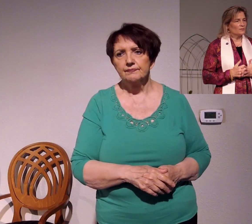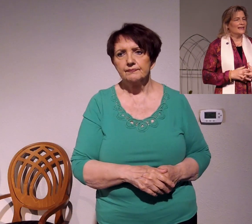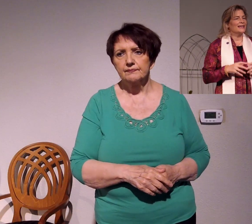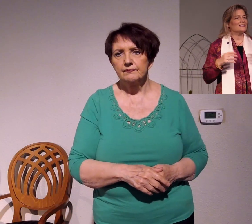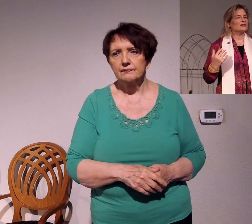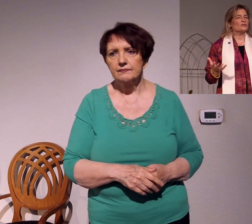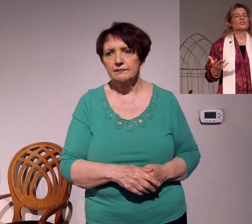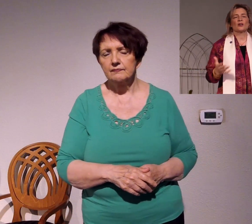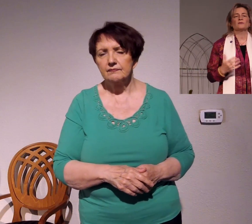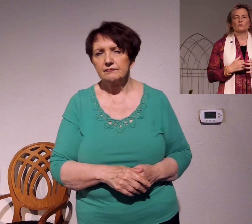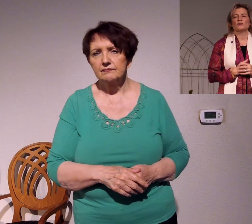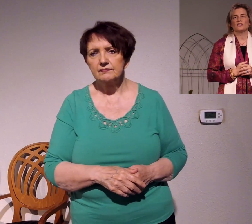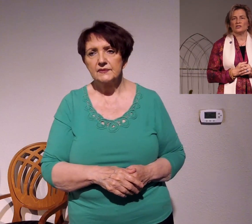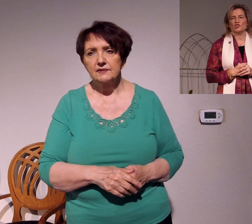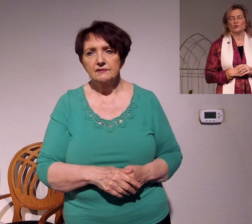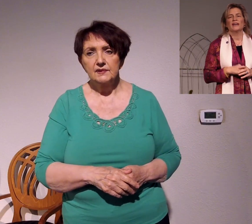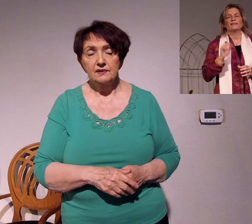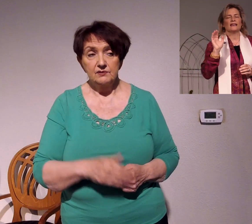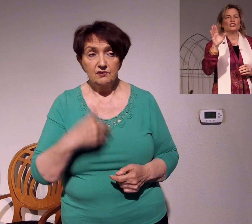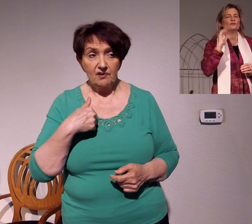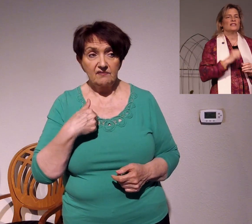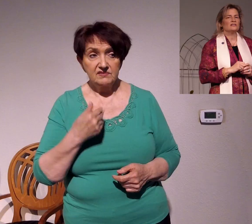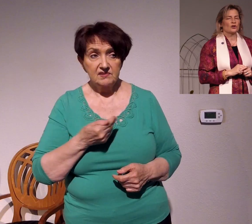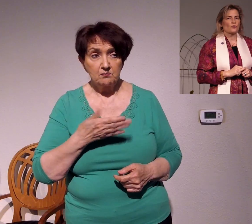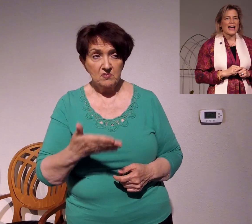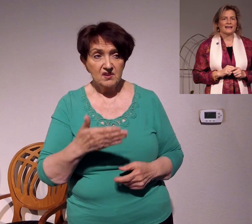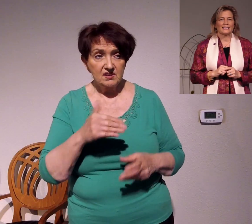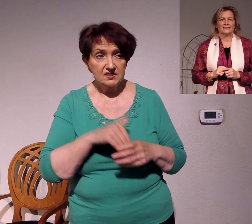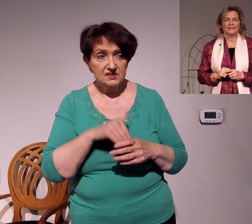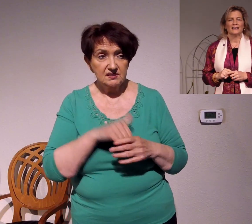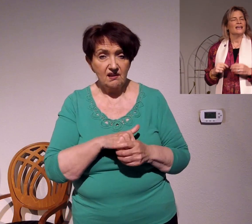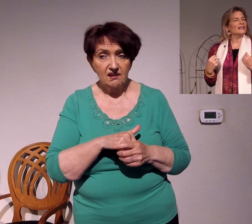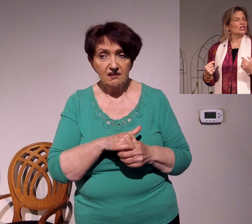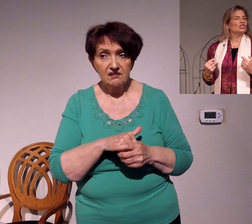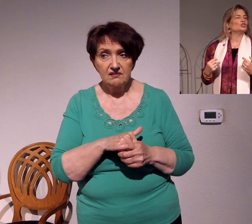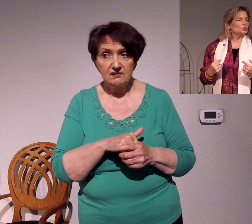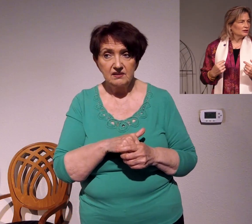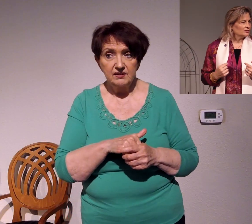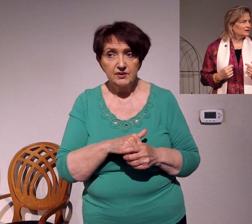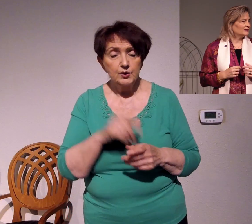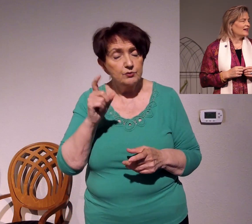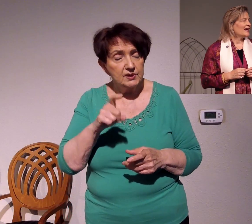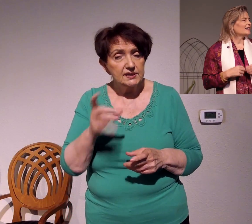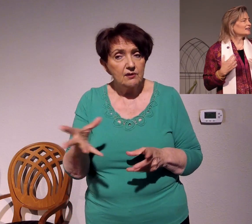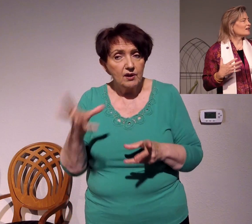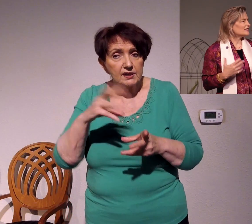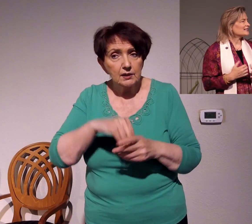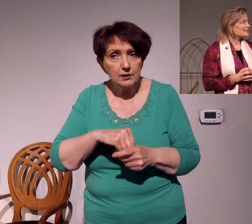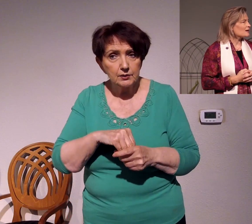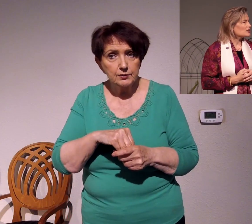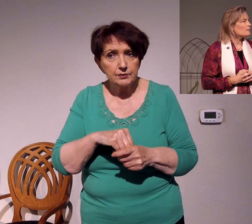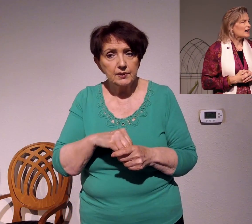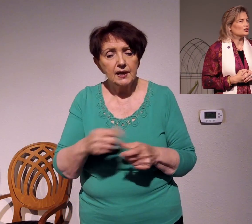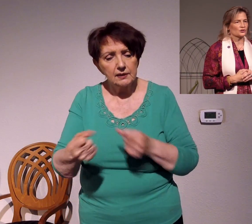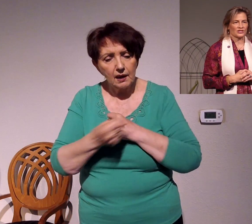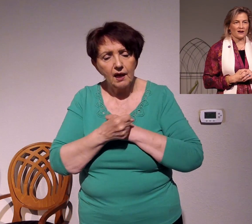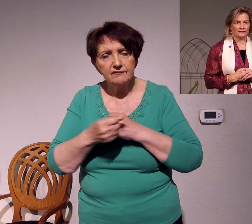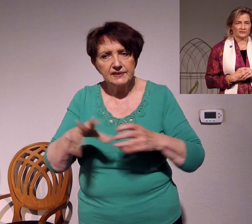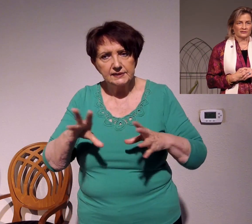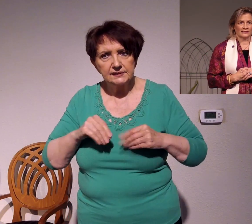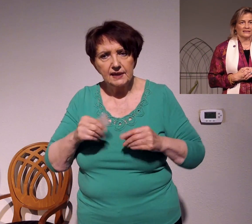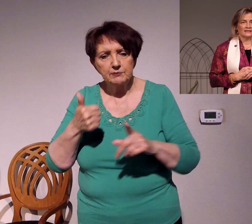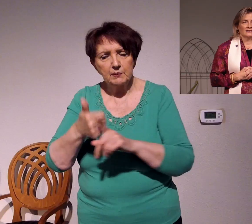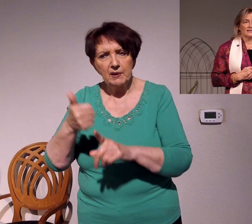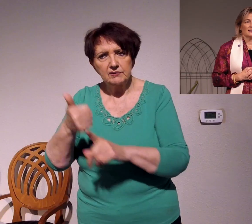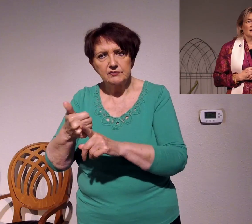So, is there something within you that you need to radically include and love and accept about